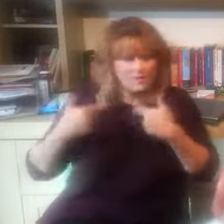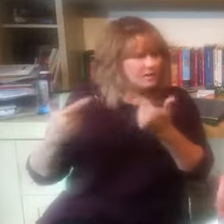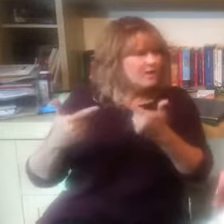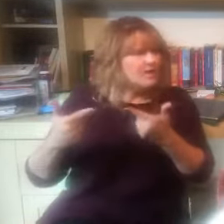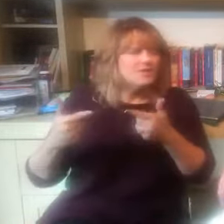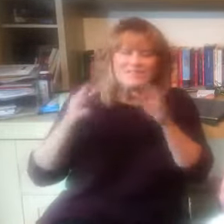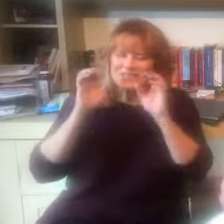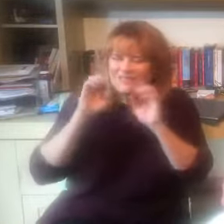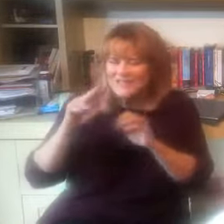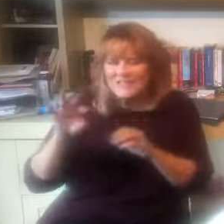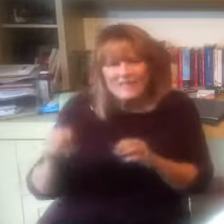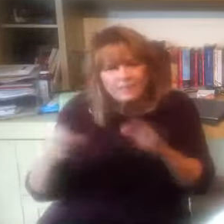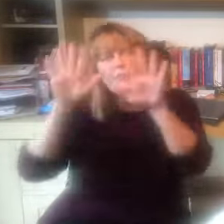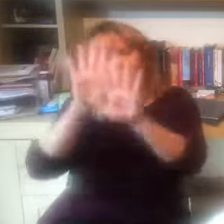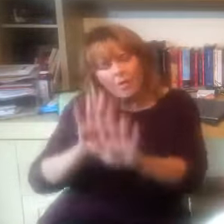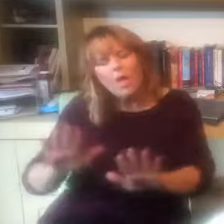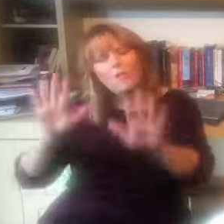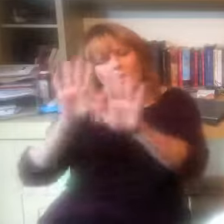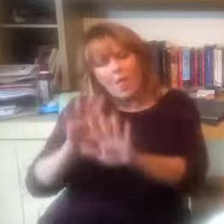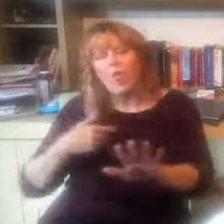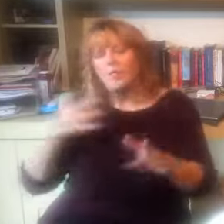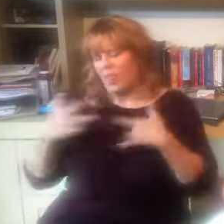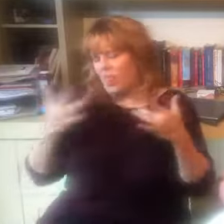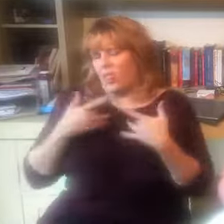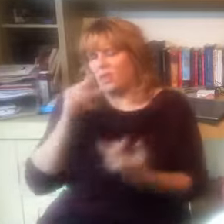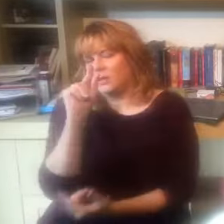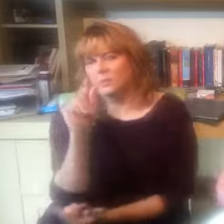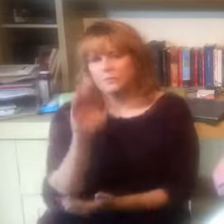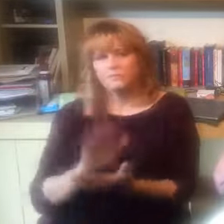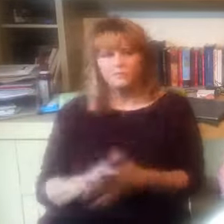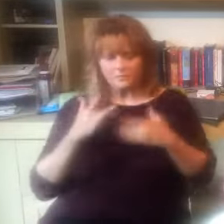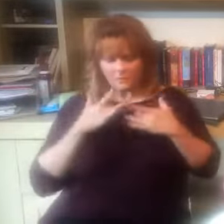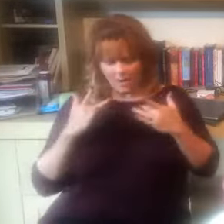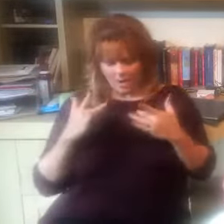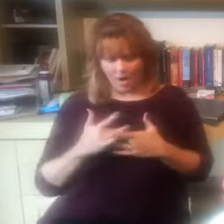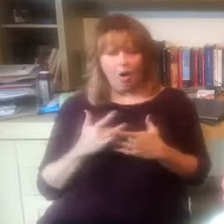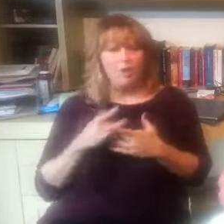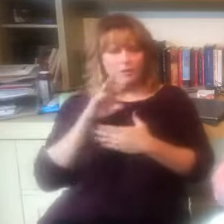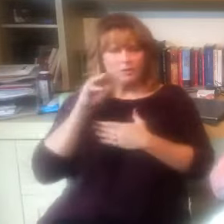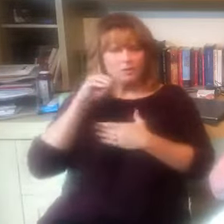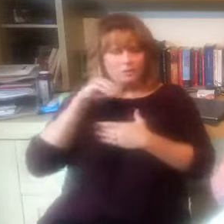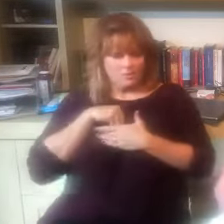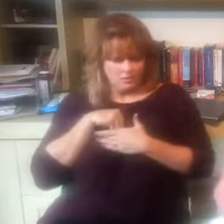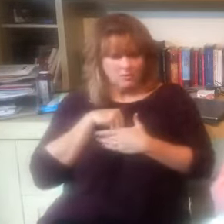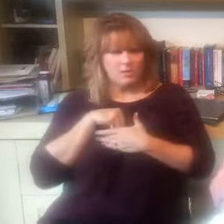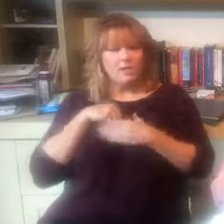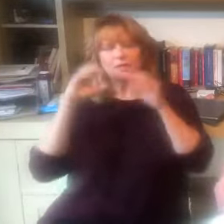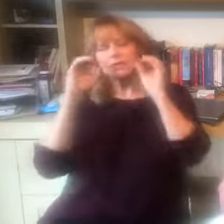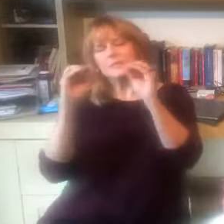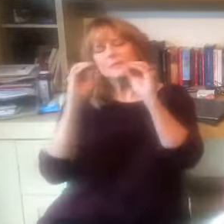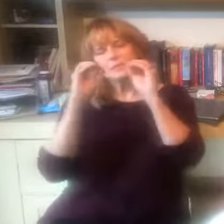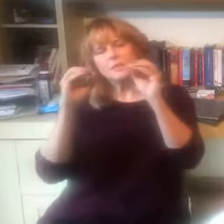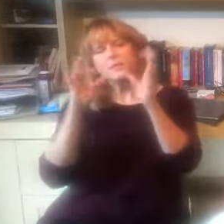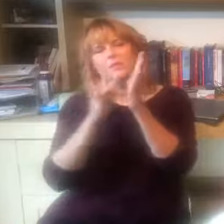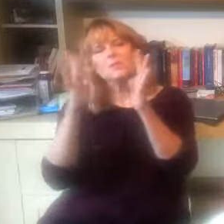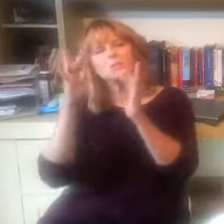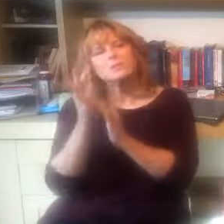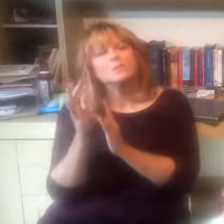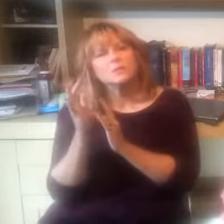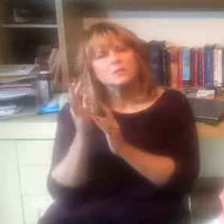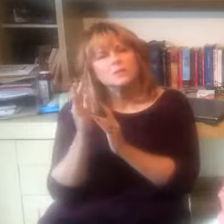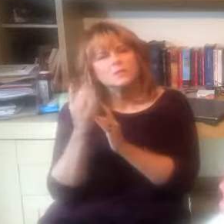little excited. I got to calm down. You see, the very heart and core of the teachings of Jesus